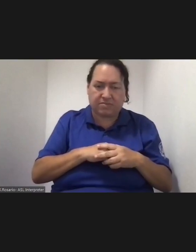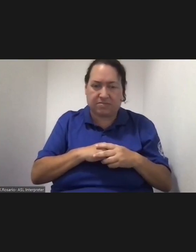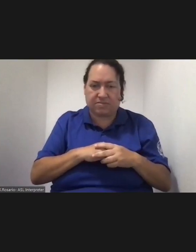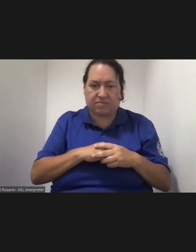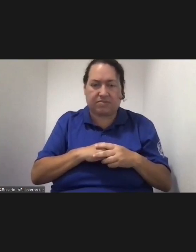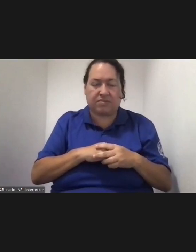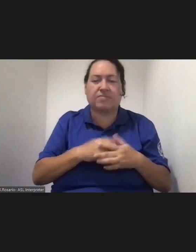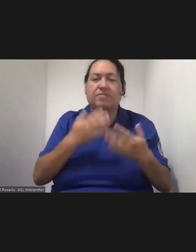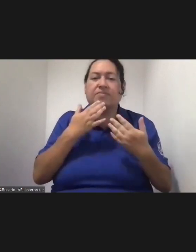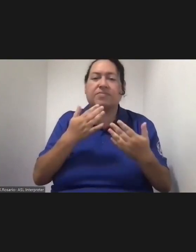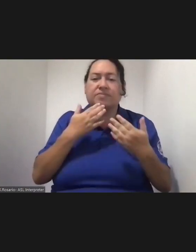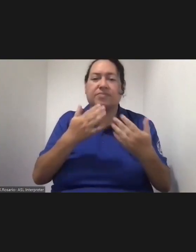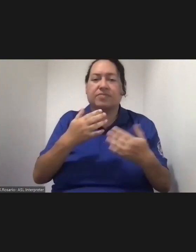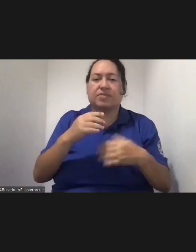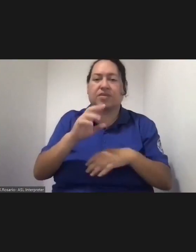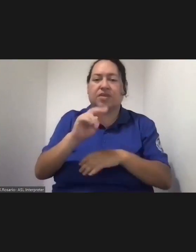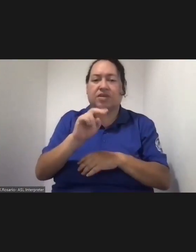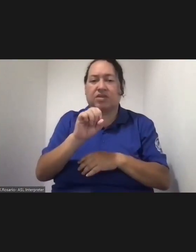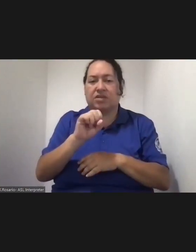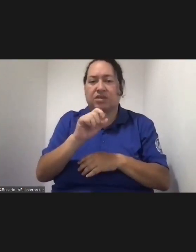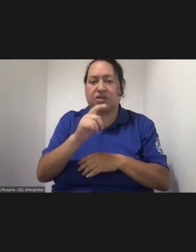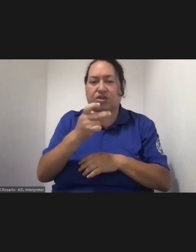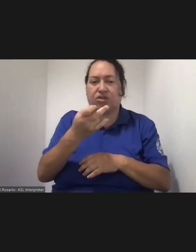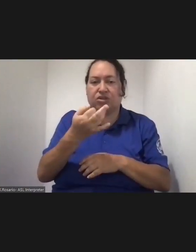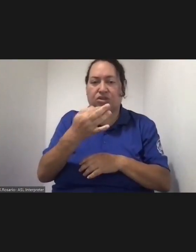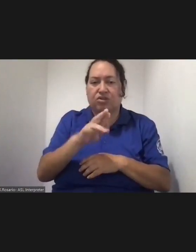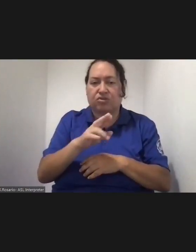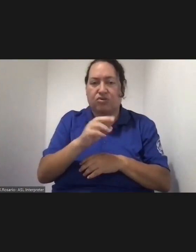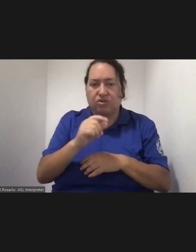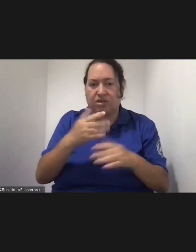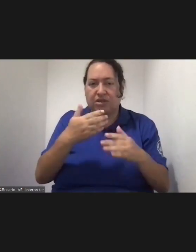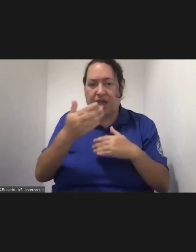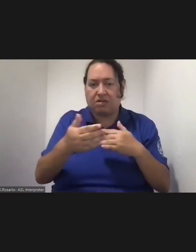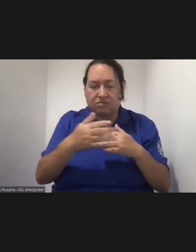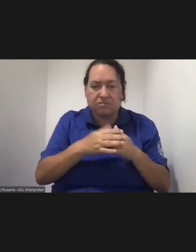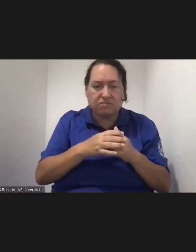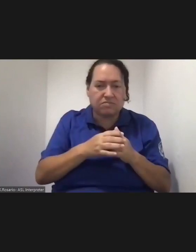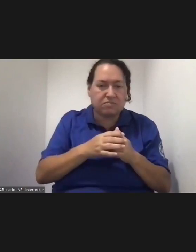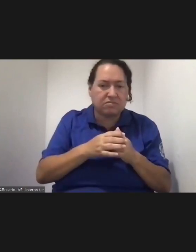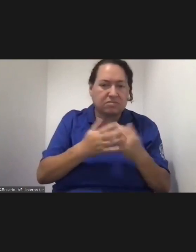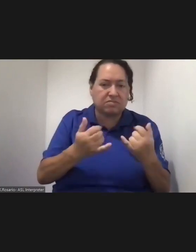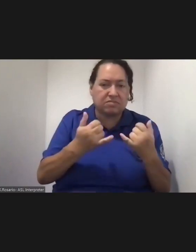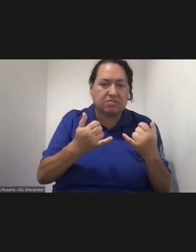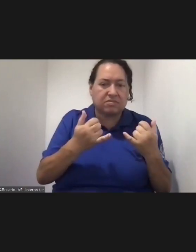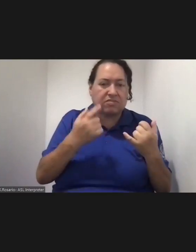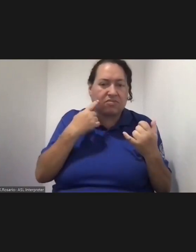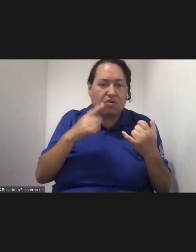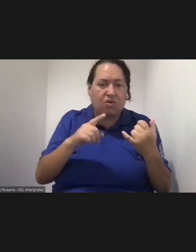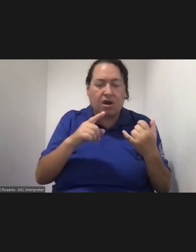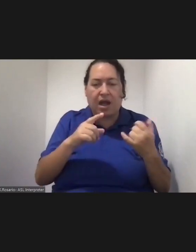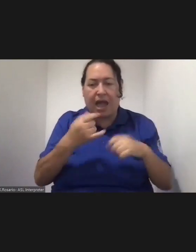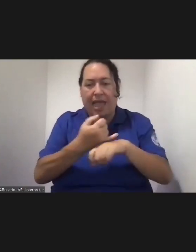Thank you, Nestor. We'll come back again for another round. Marvick, Pacific Island Times.